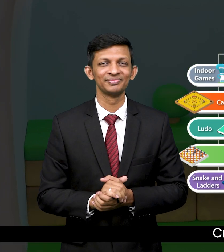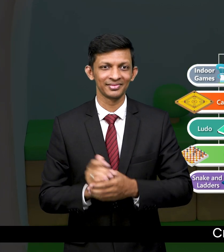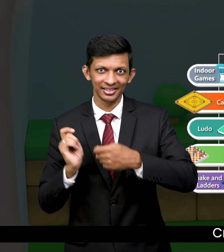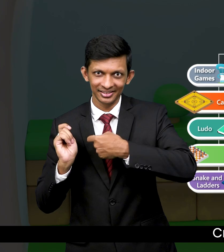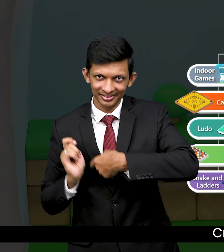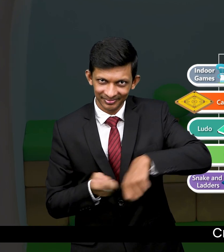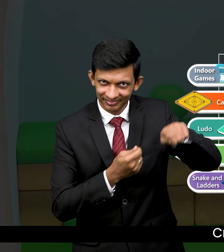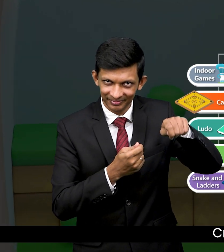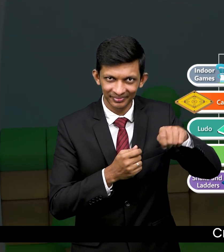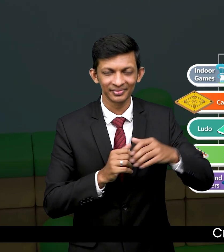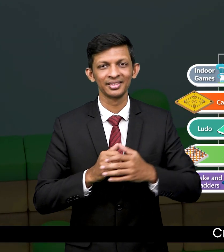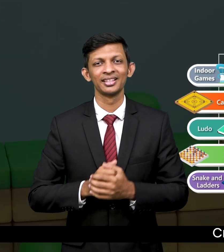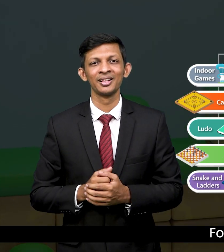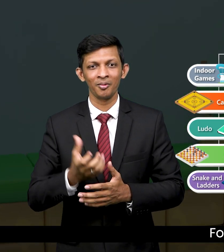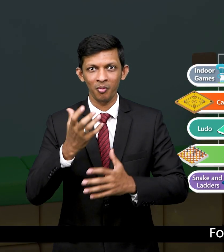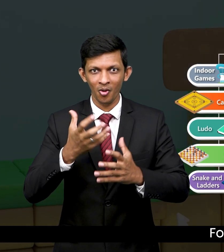cricket,